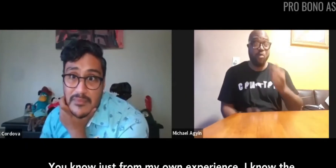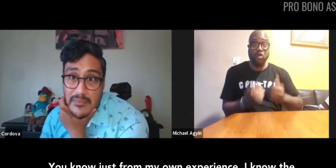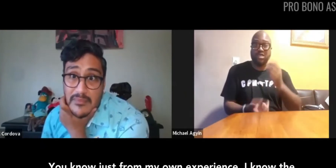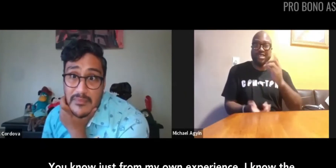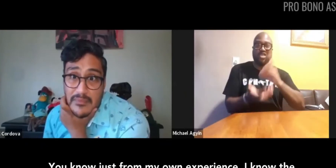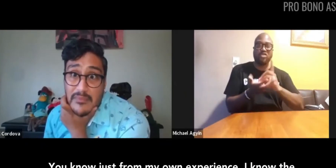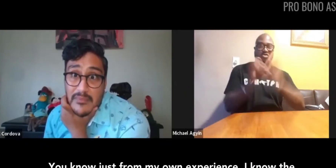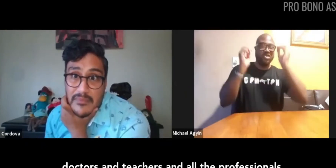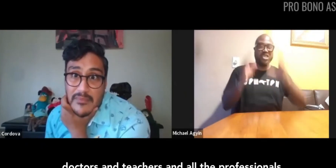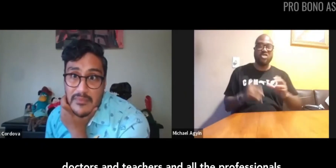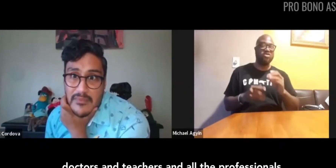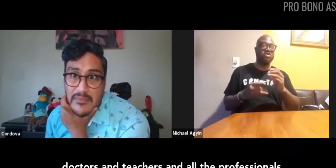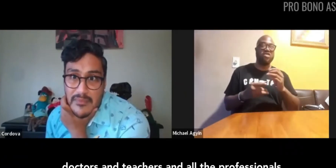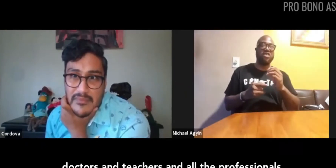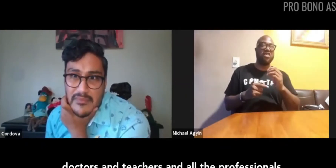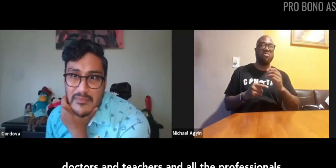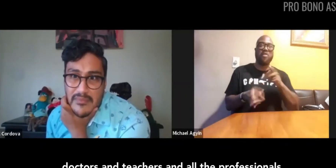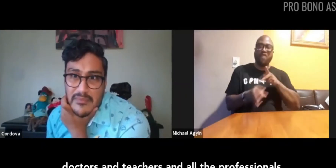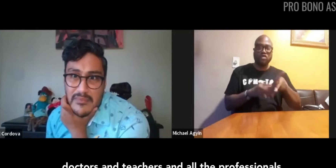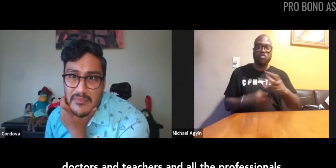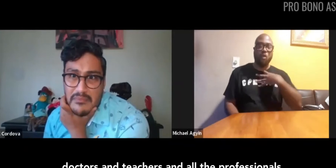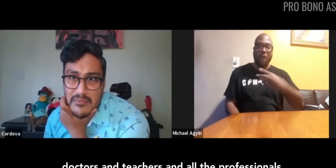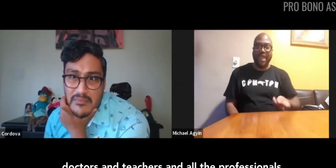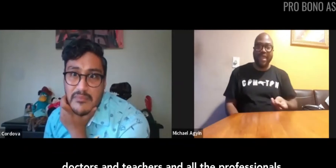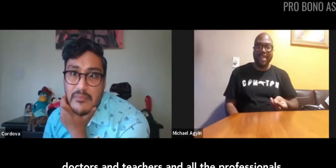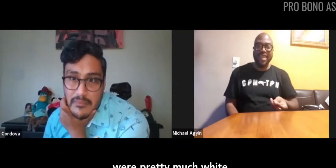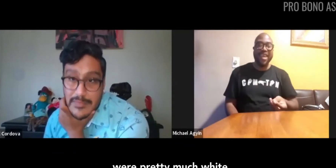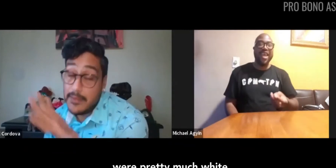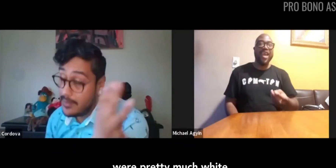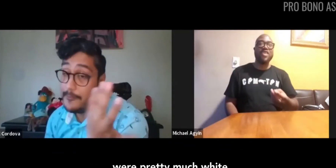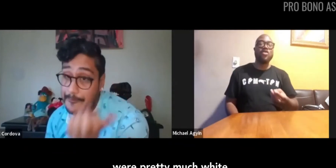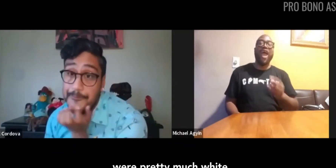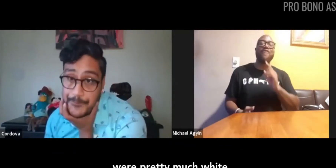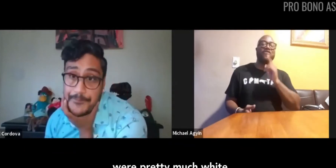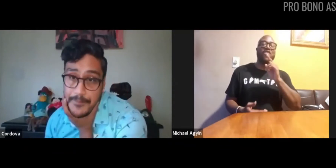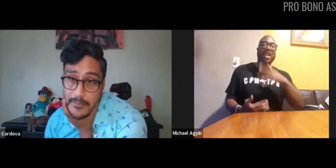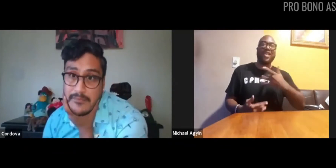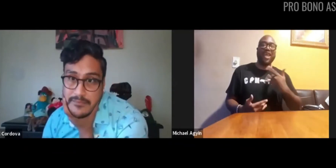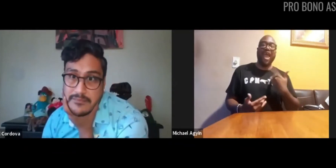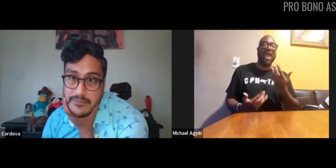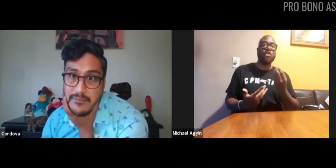Just from my own experience, I know the doctors and teachers and all the professionals were pretty much white.